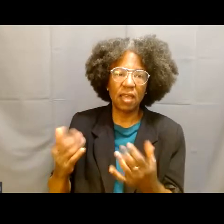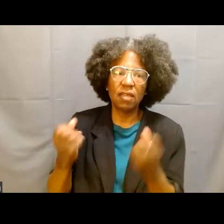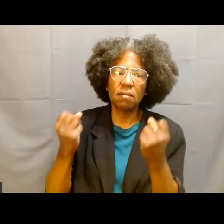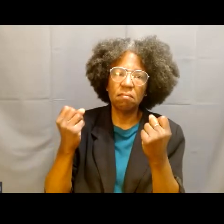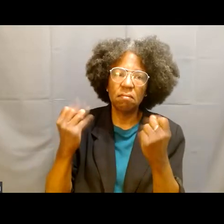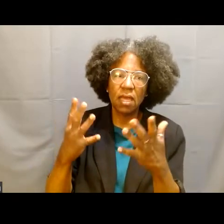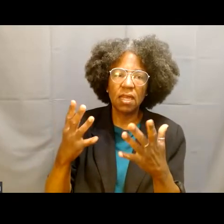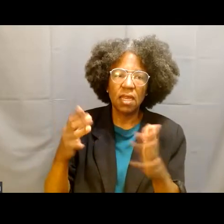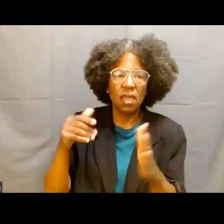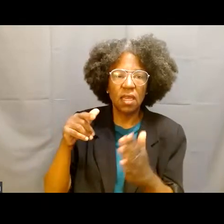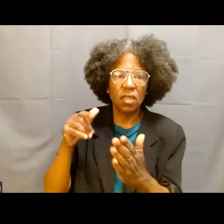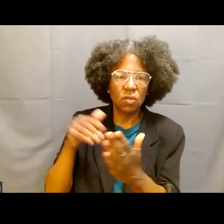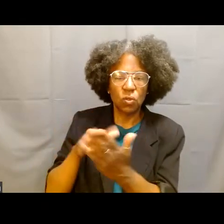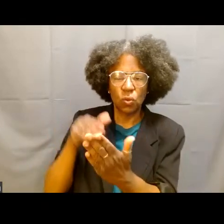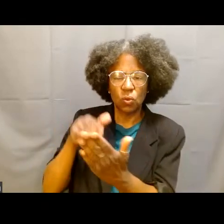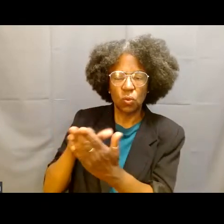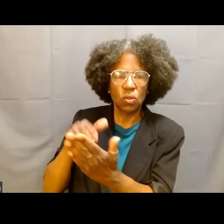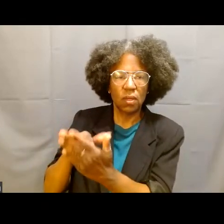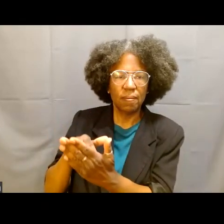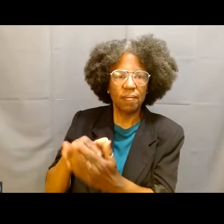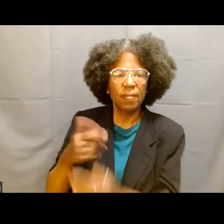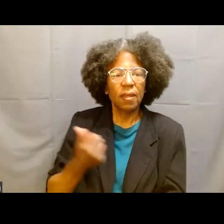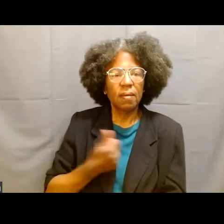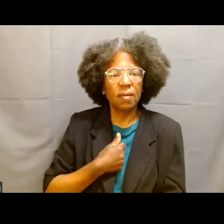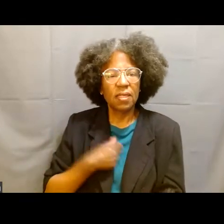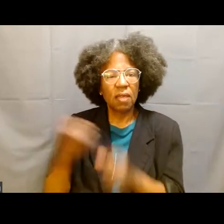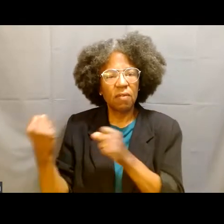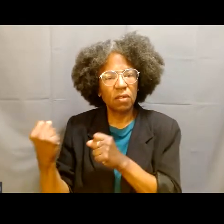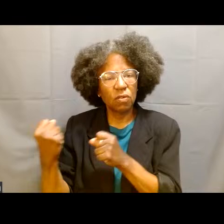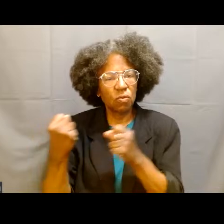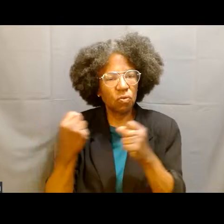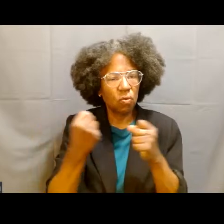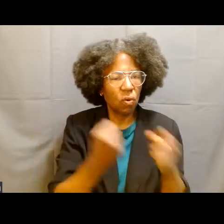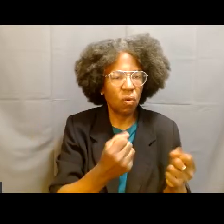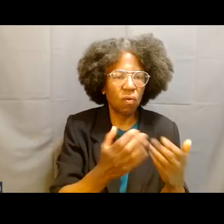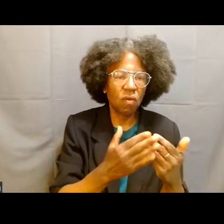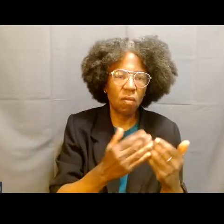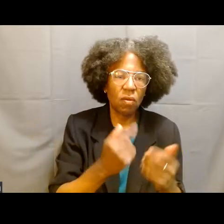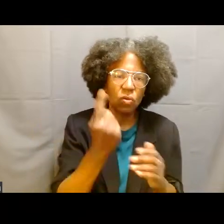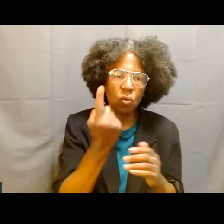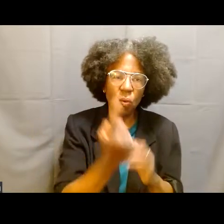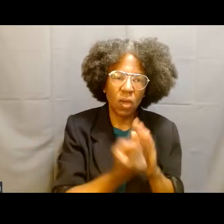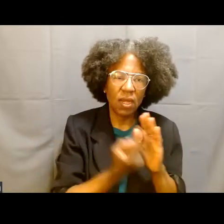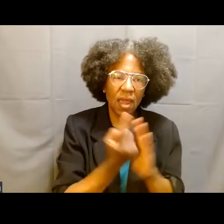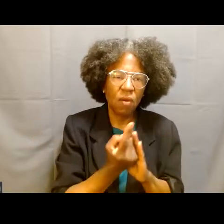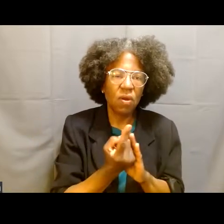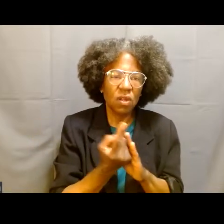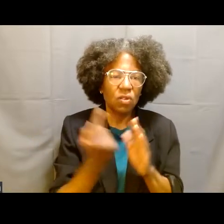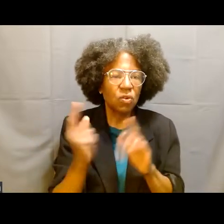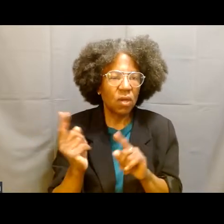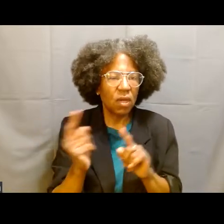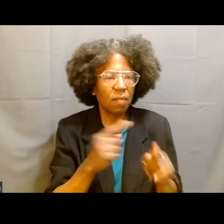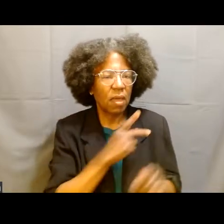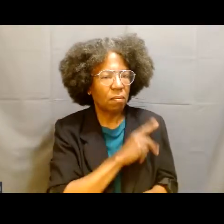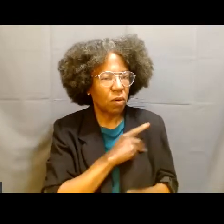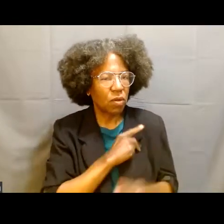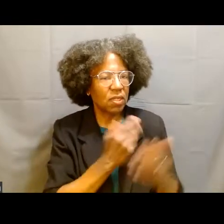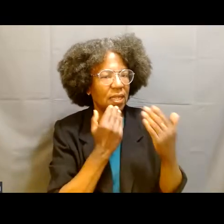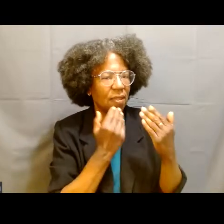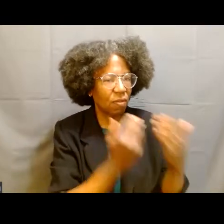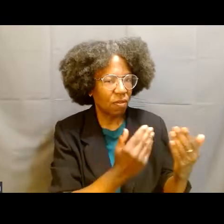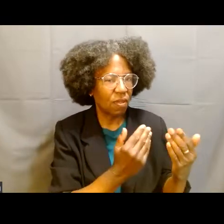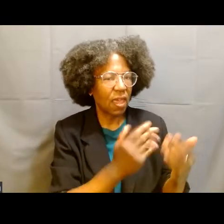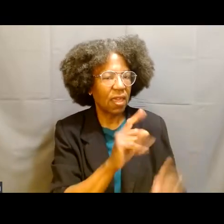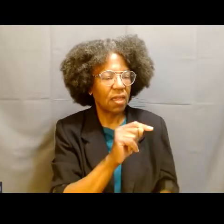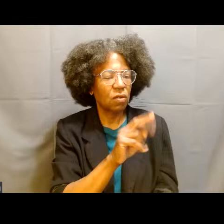drove almost an hour here this evening to come personally thank Trustee Jacobson. I listened